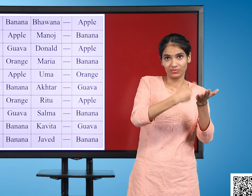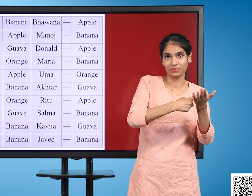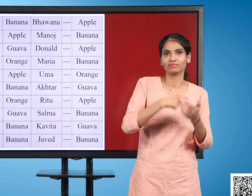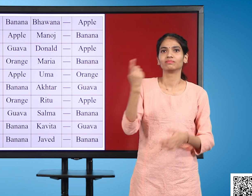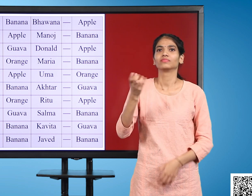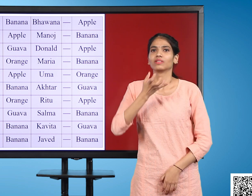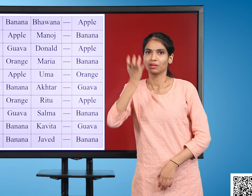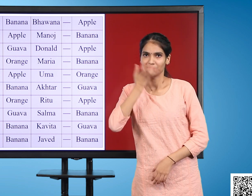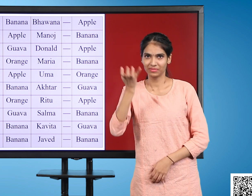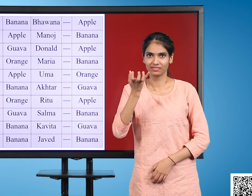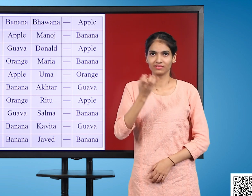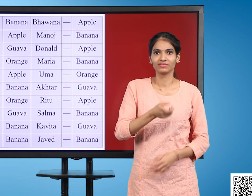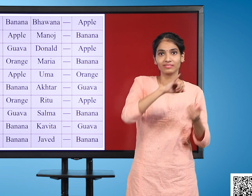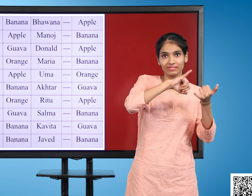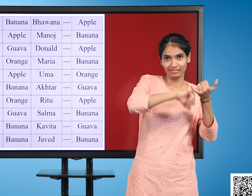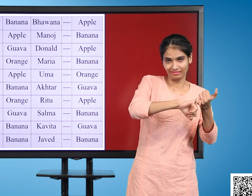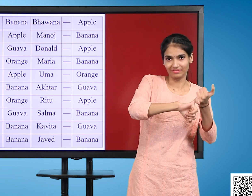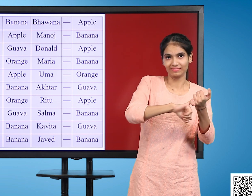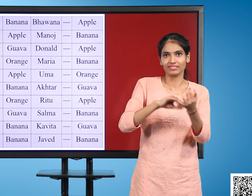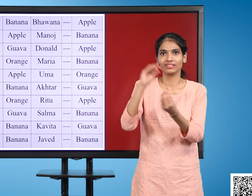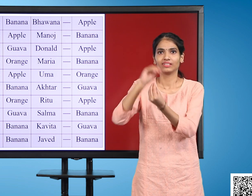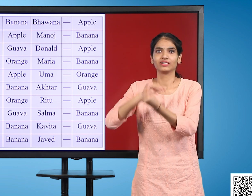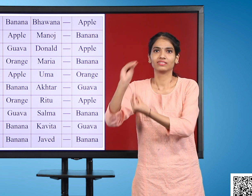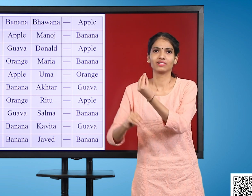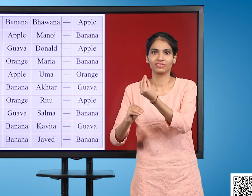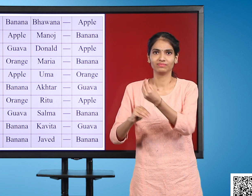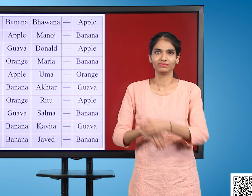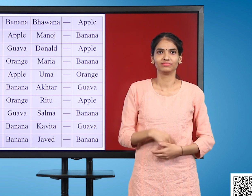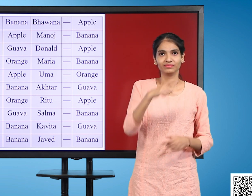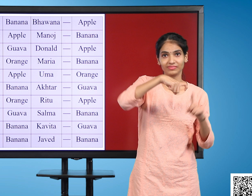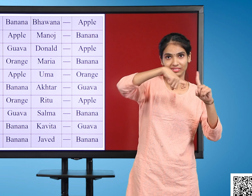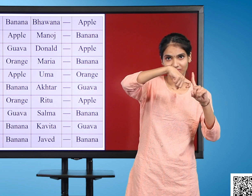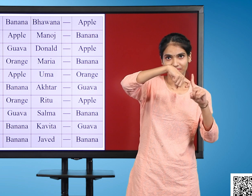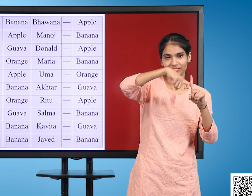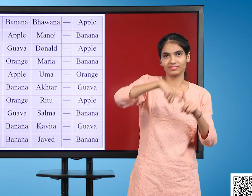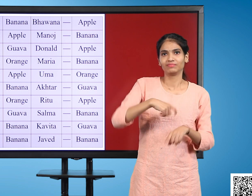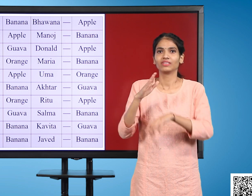Ritu apple, Salma banana, Kavita guava,